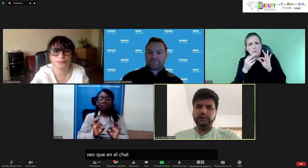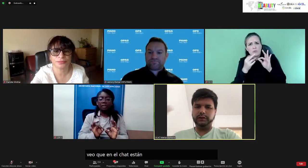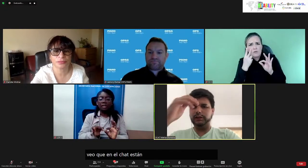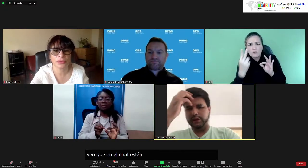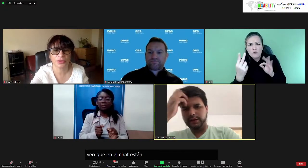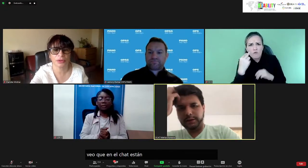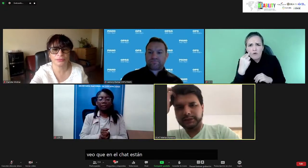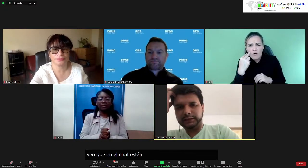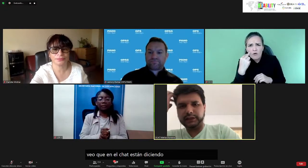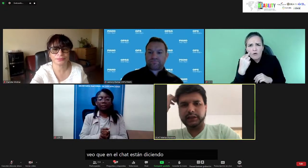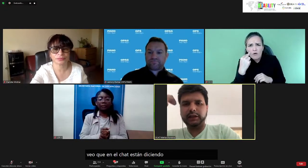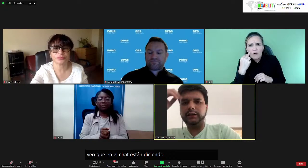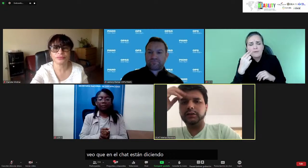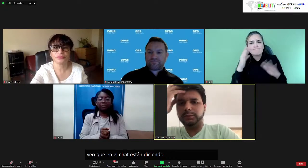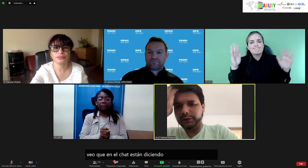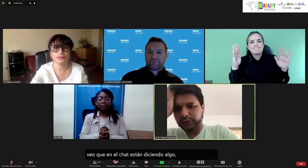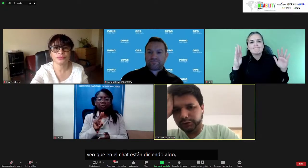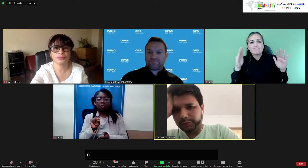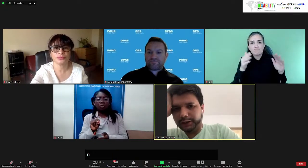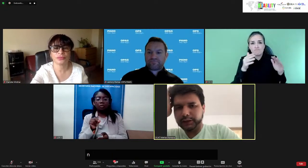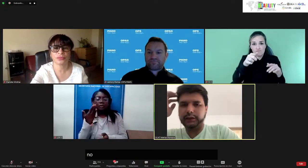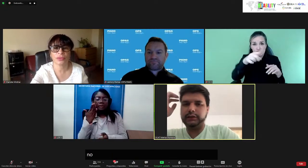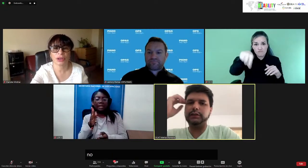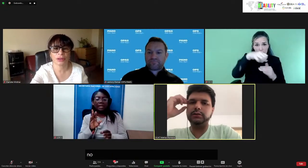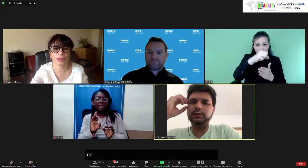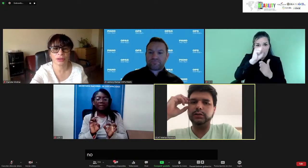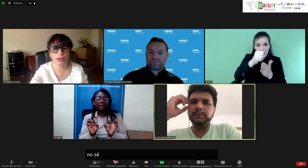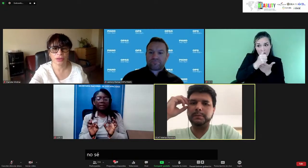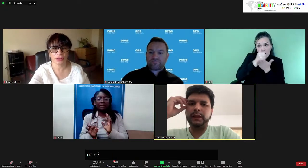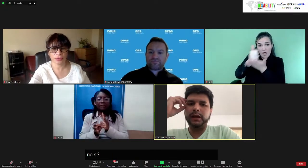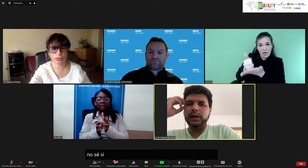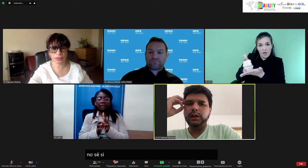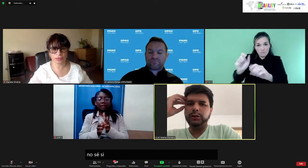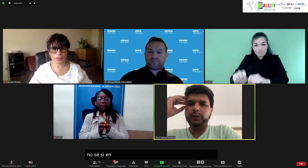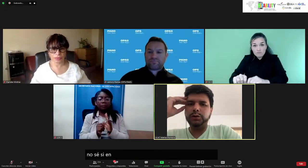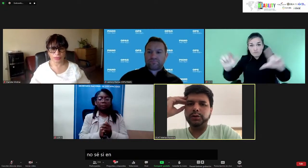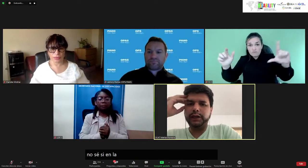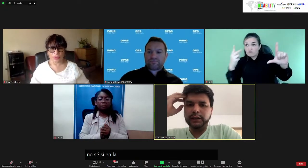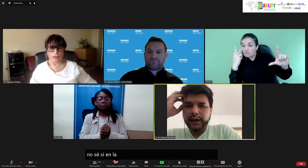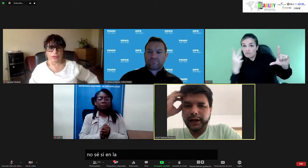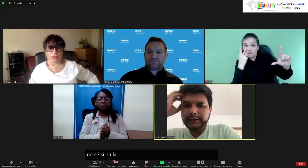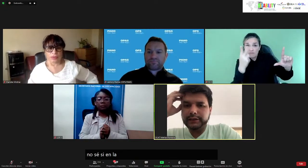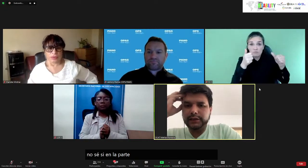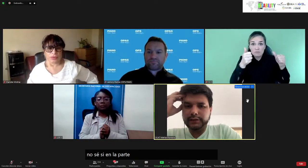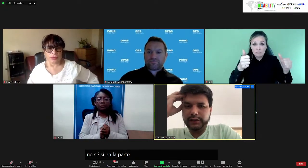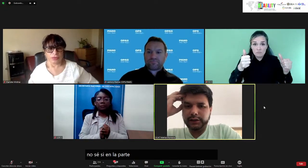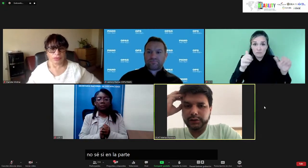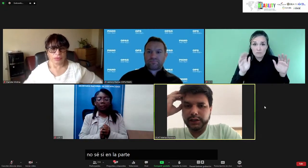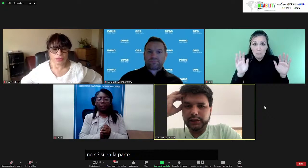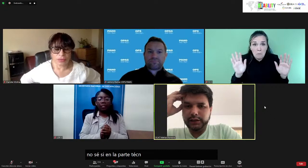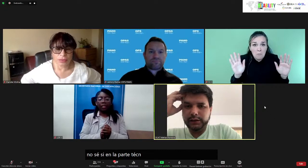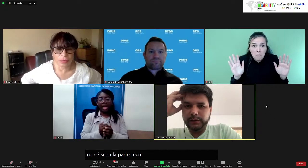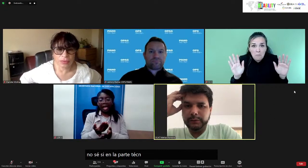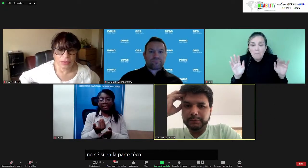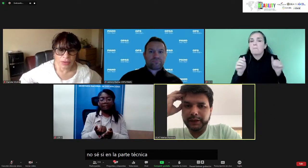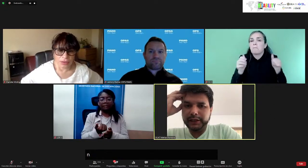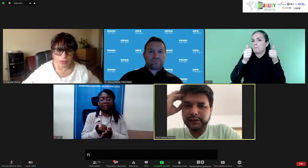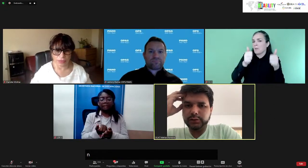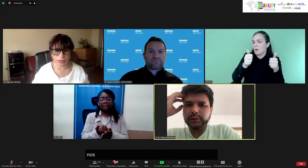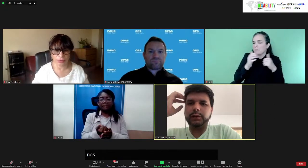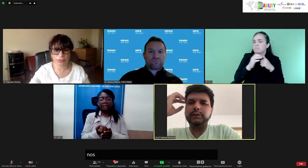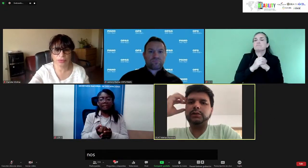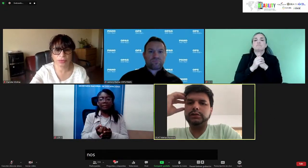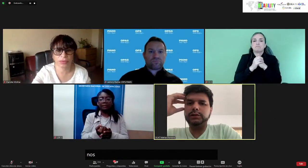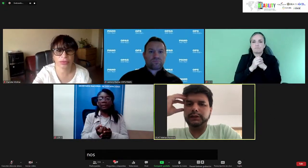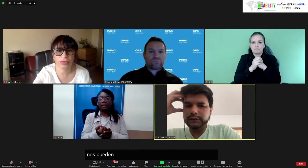they are saying something about the interpreters i don't know if the technical panel can confirm that everything is okay before